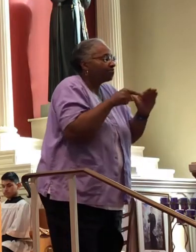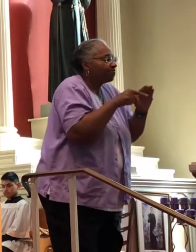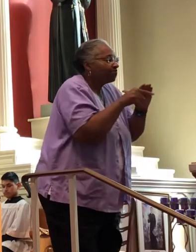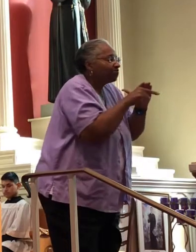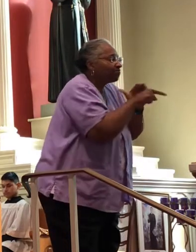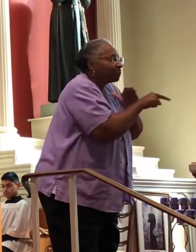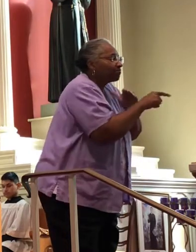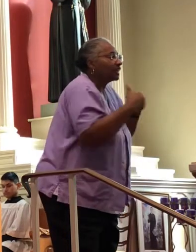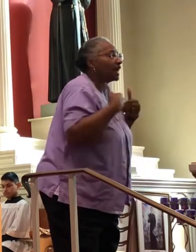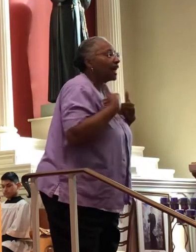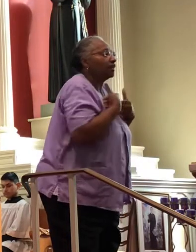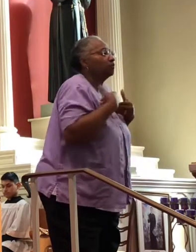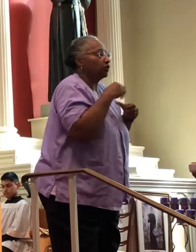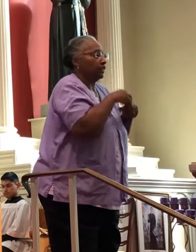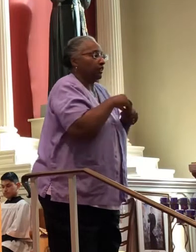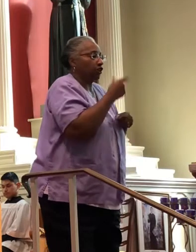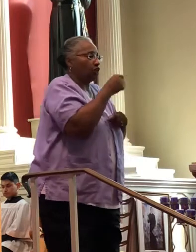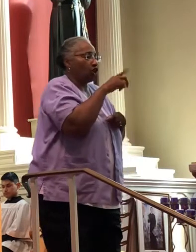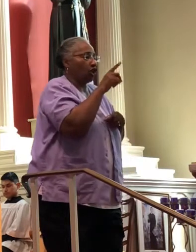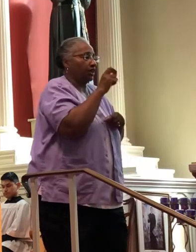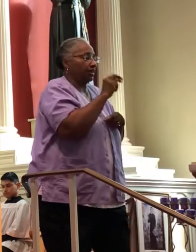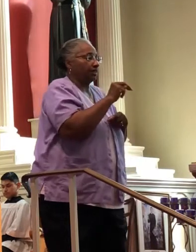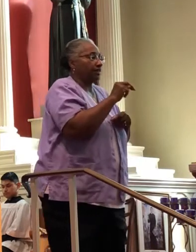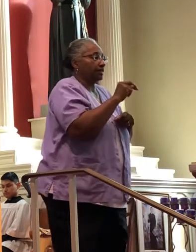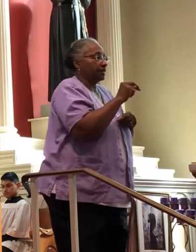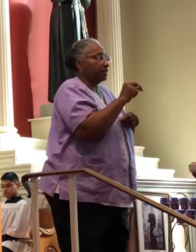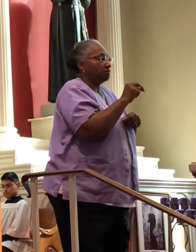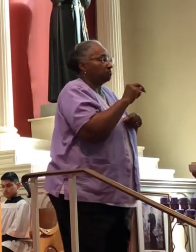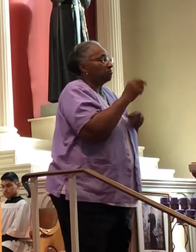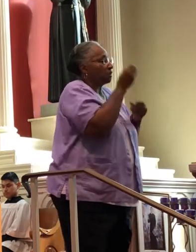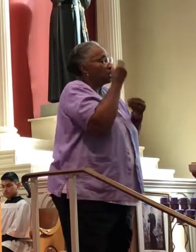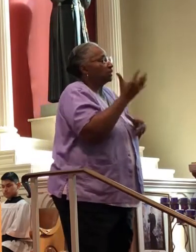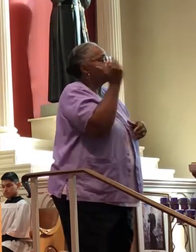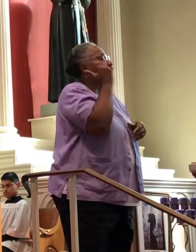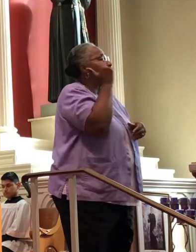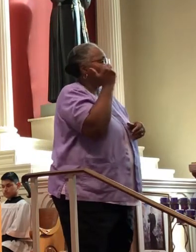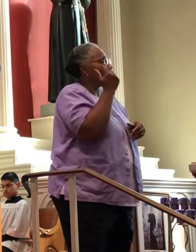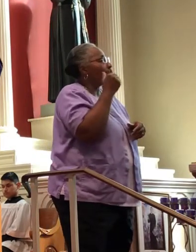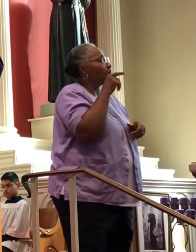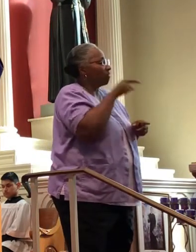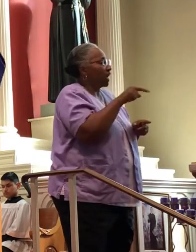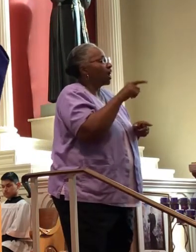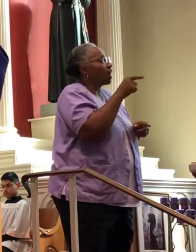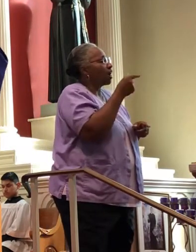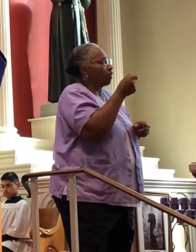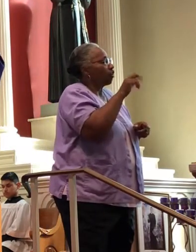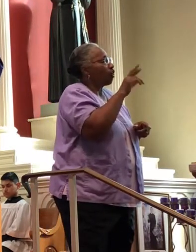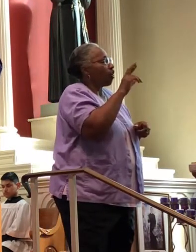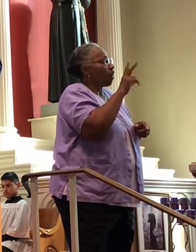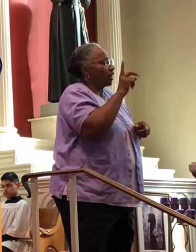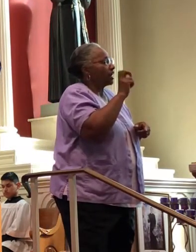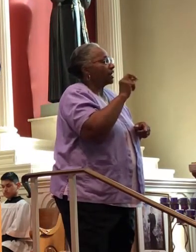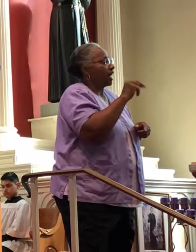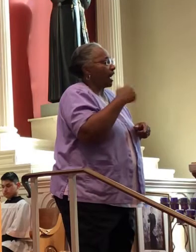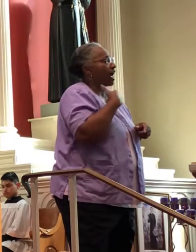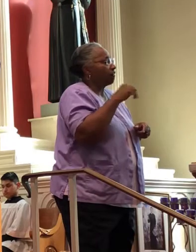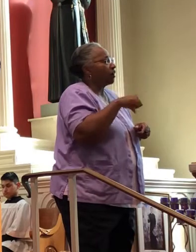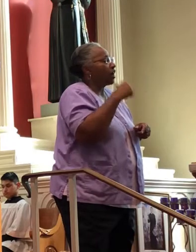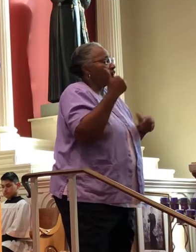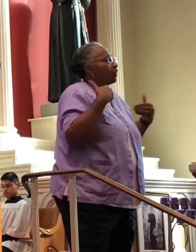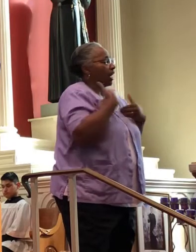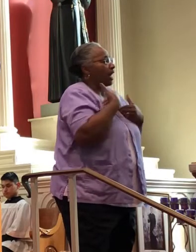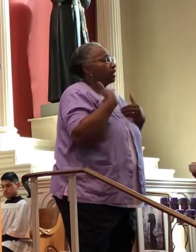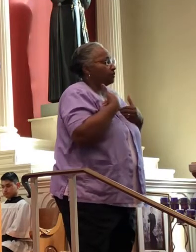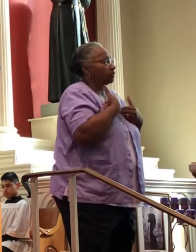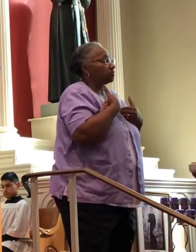most cunning. So that tells me that there were other animals, and perhaps other animals tried before, but